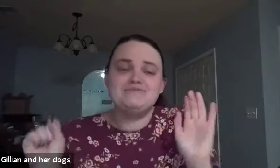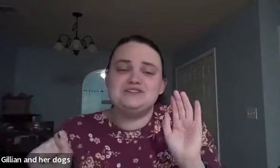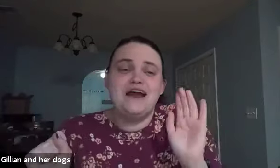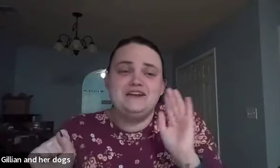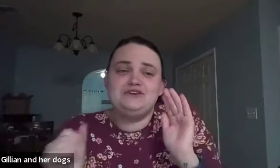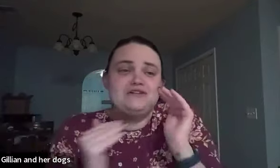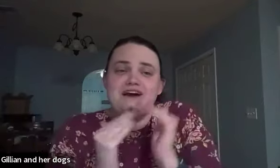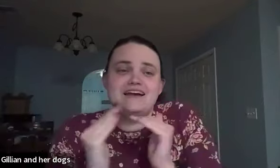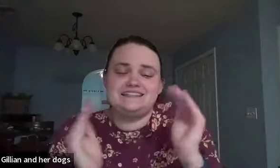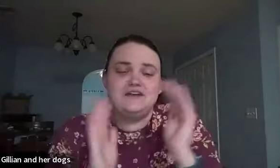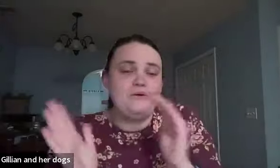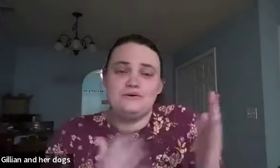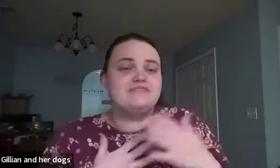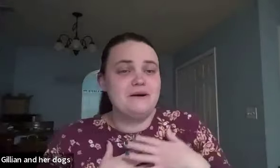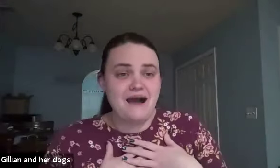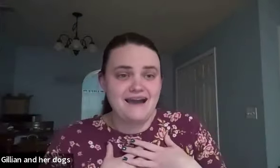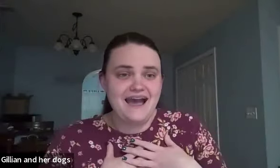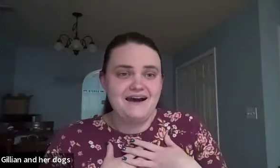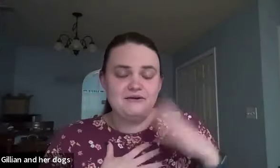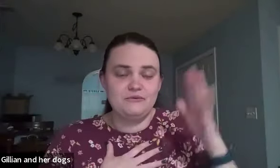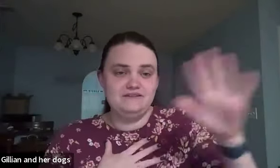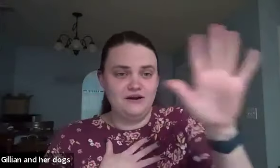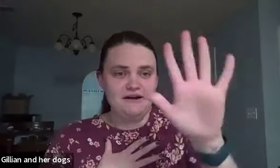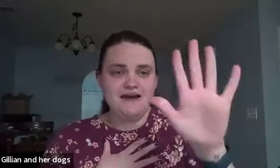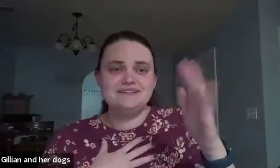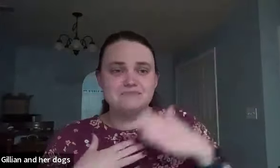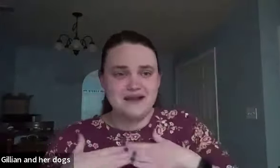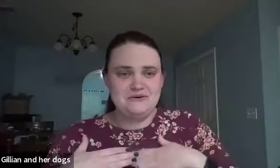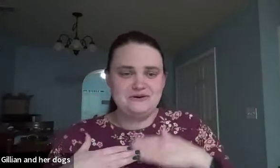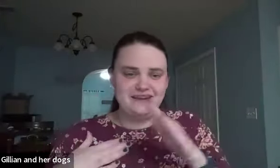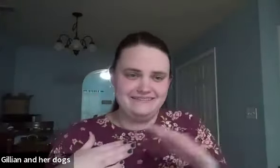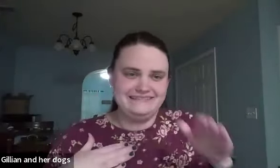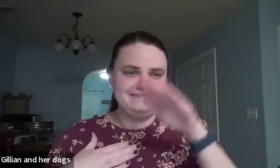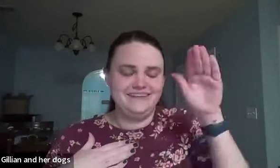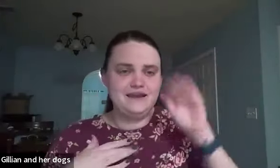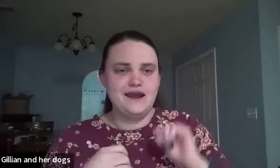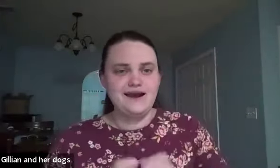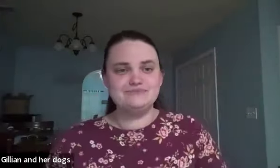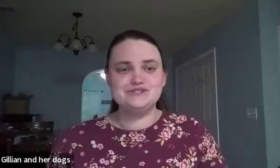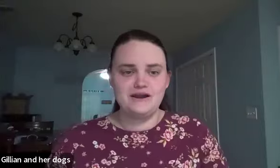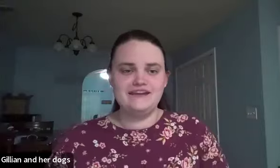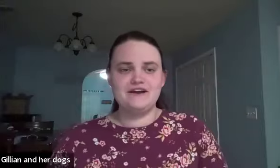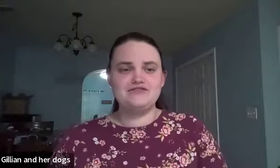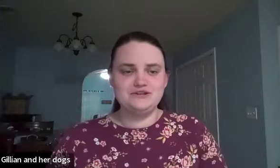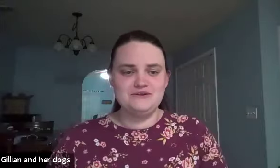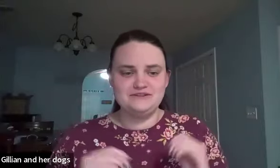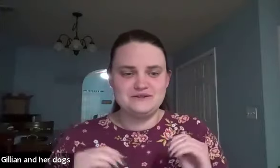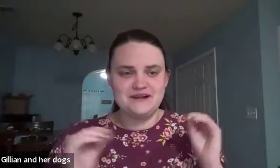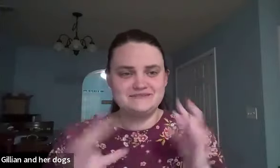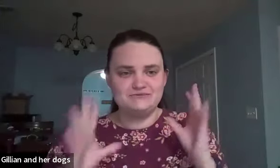I'm sorry. I know y'all are not, it's not the order of what I have or what y'all have. It's my order. And yeah, I'm sorry. If I throw you under the bus